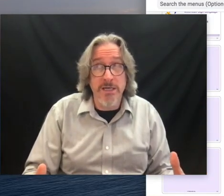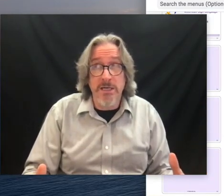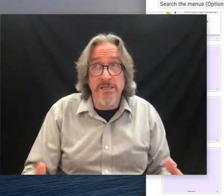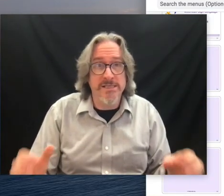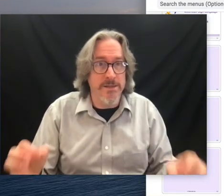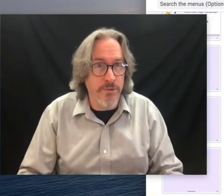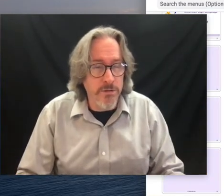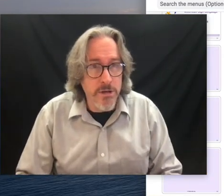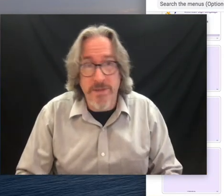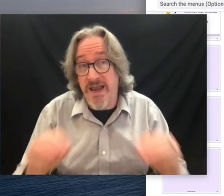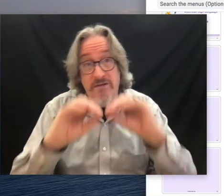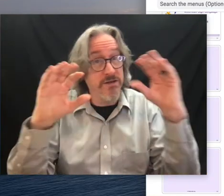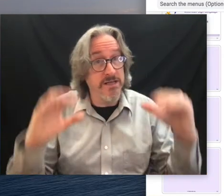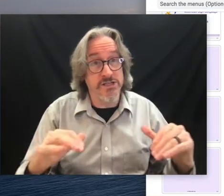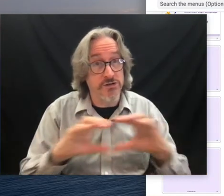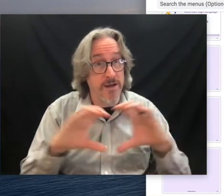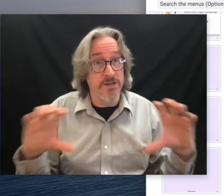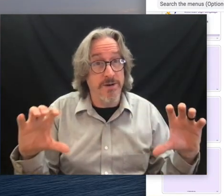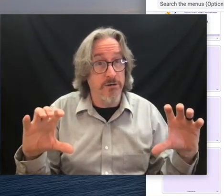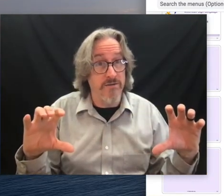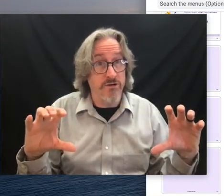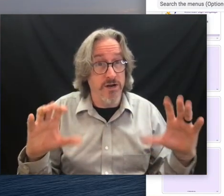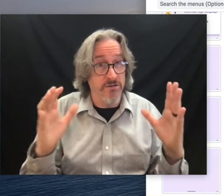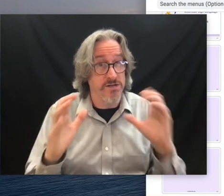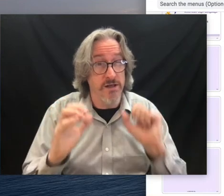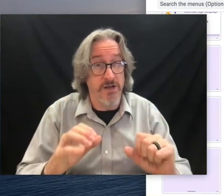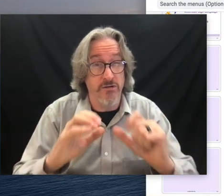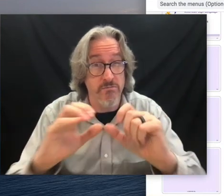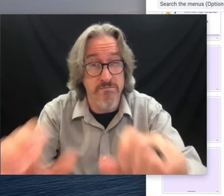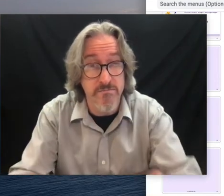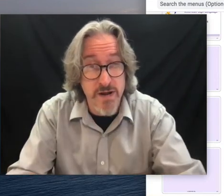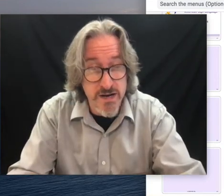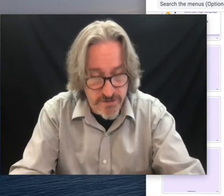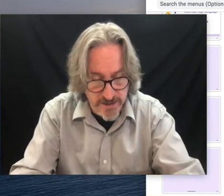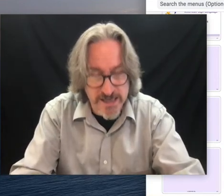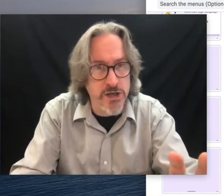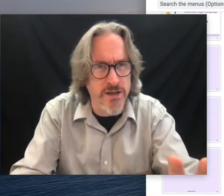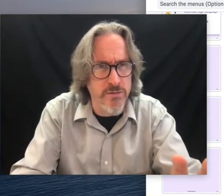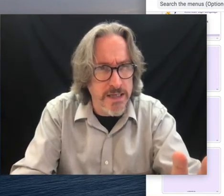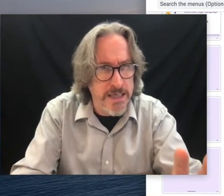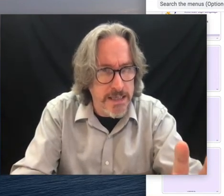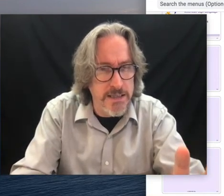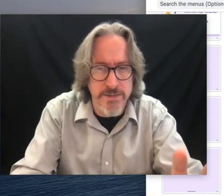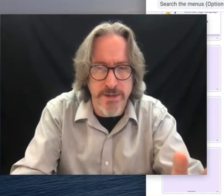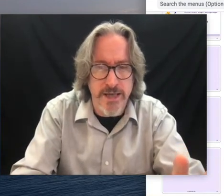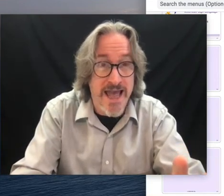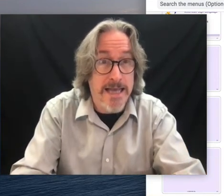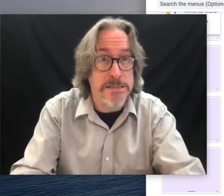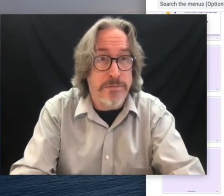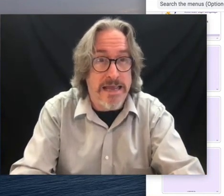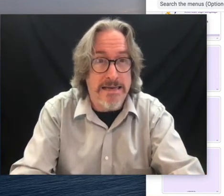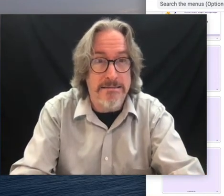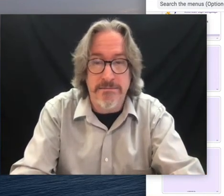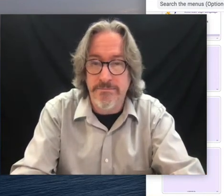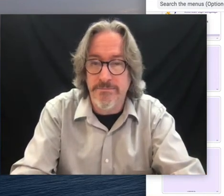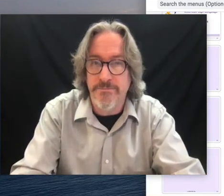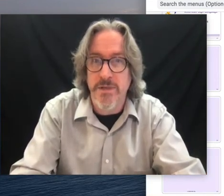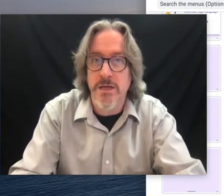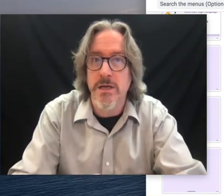pretty simple, and everything is described in the paragraph underneath. There's nothing that I saw that really needed to be